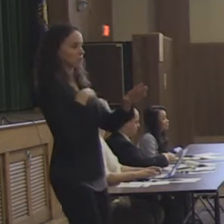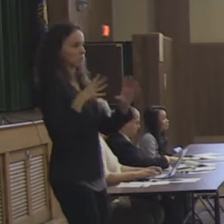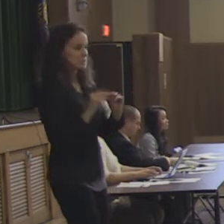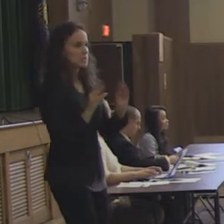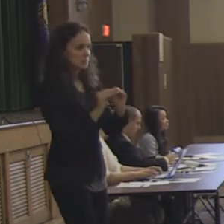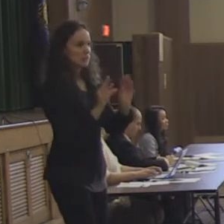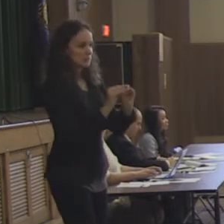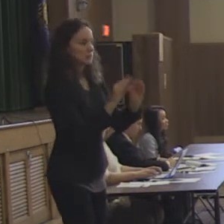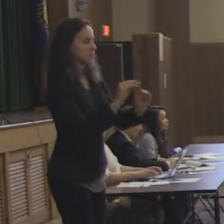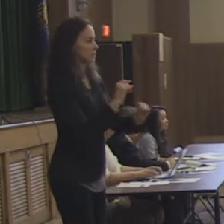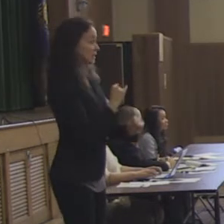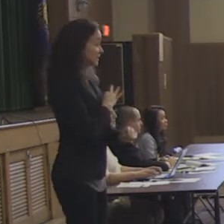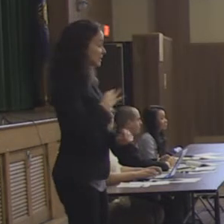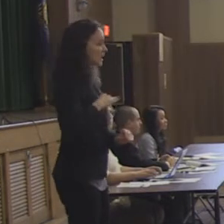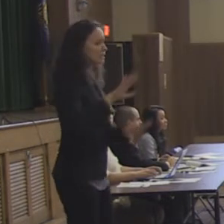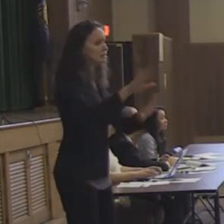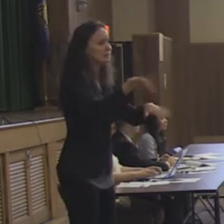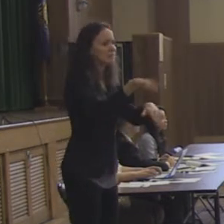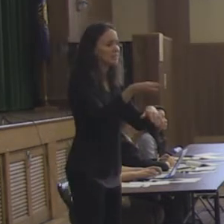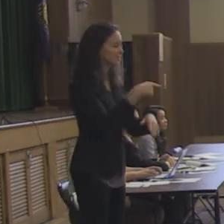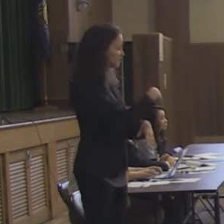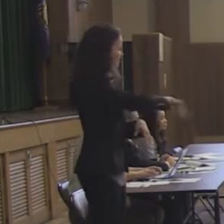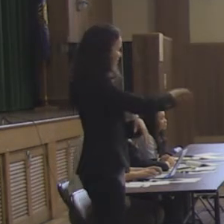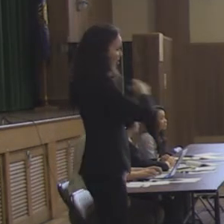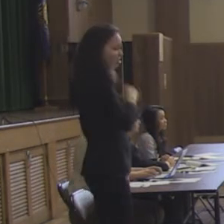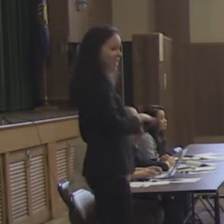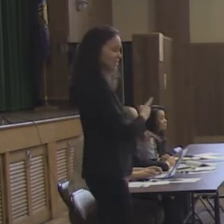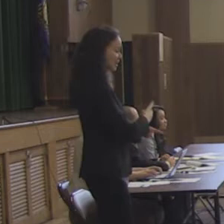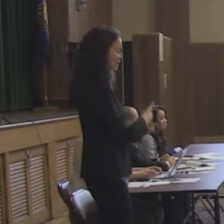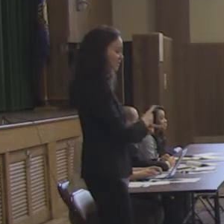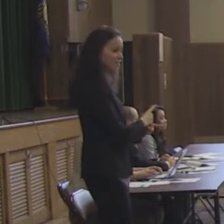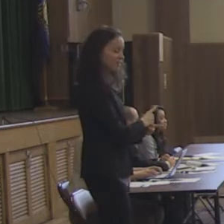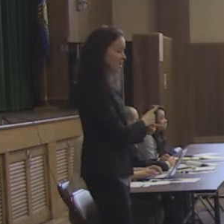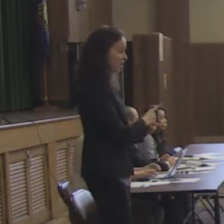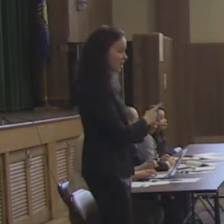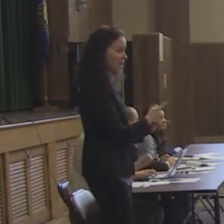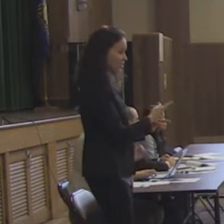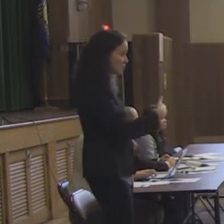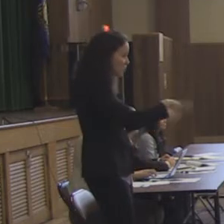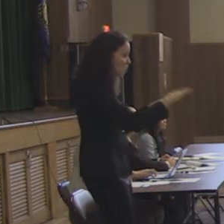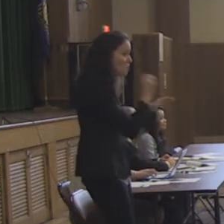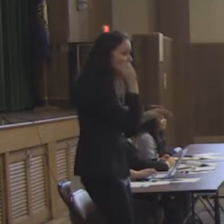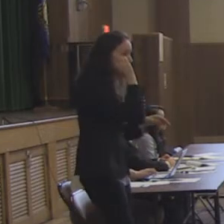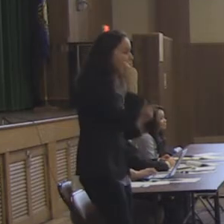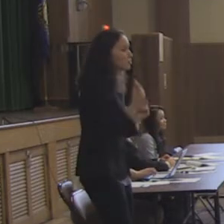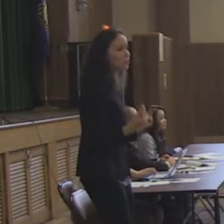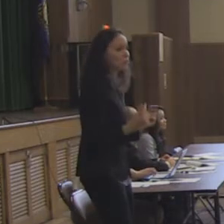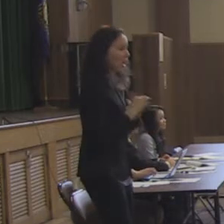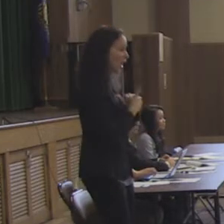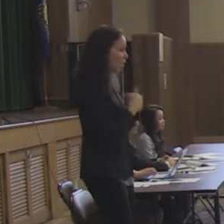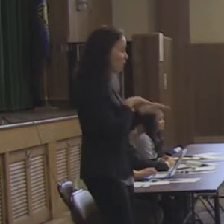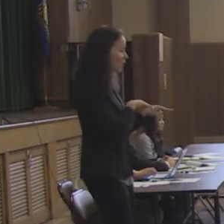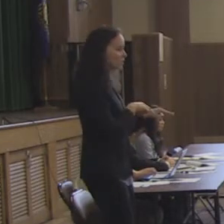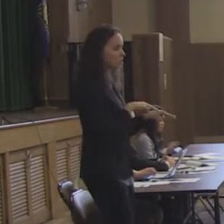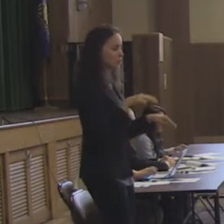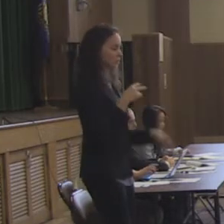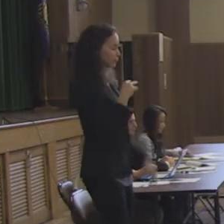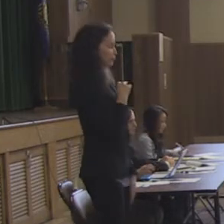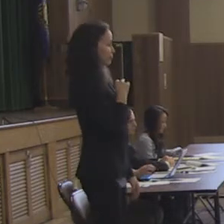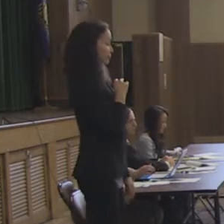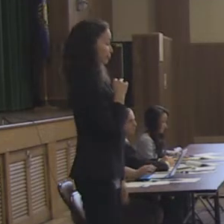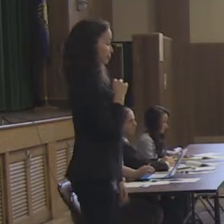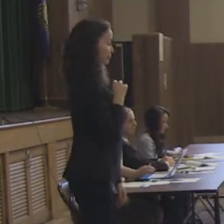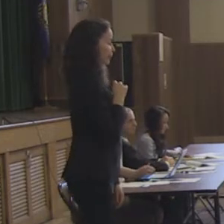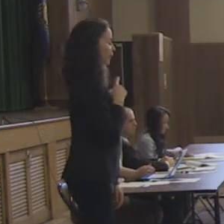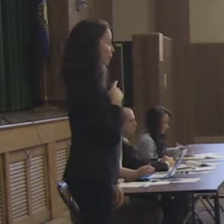staff expressed concerns about the care of these clients that they would get upon discharge. We were basically treated as if we were concerned about